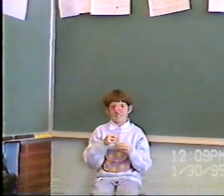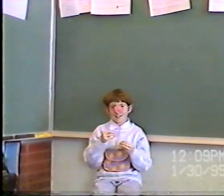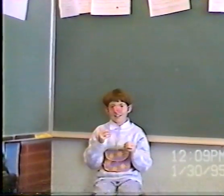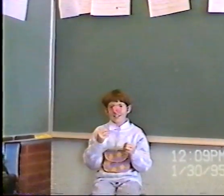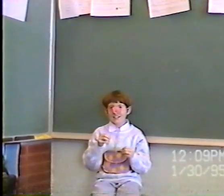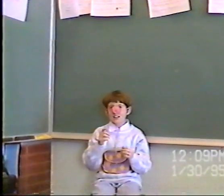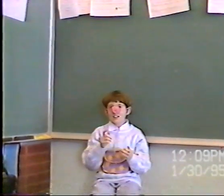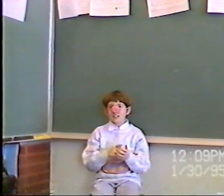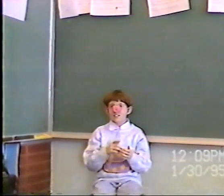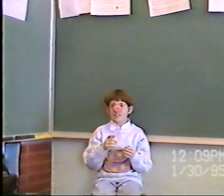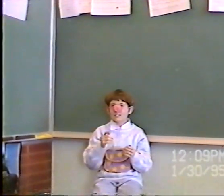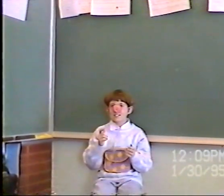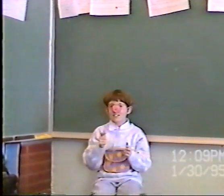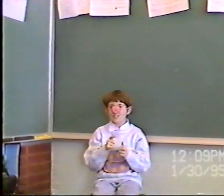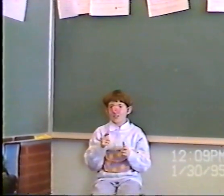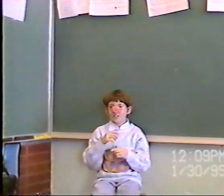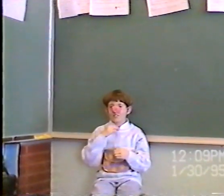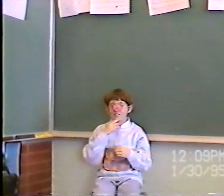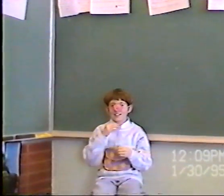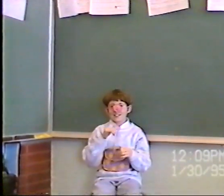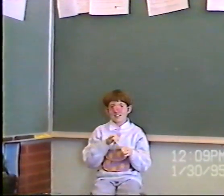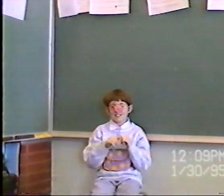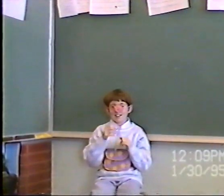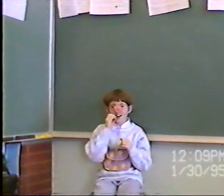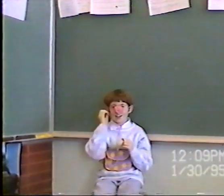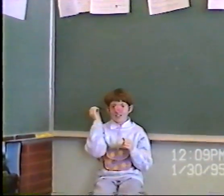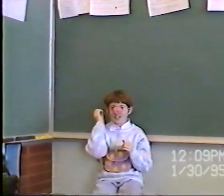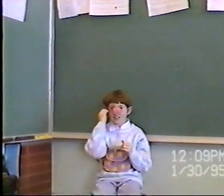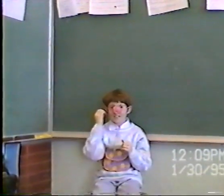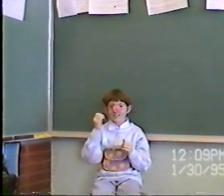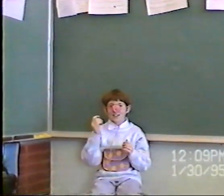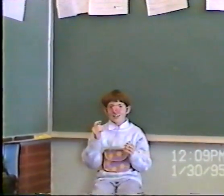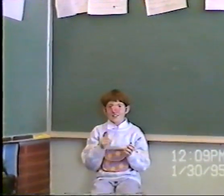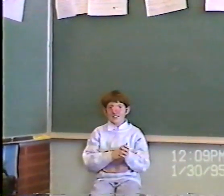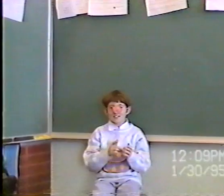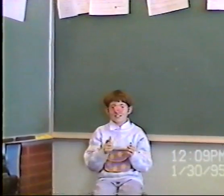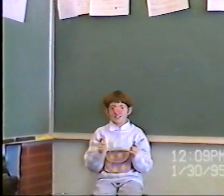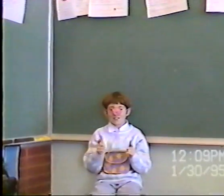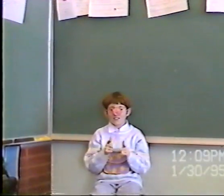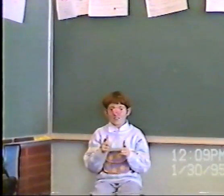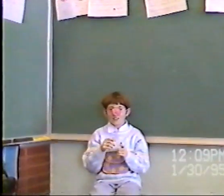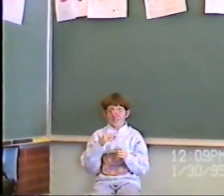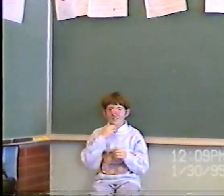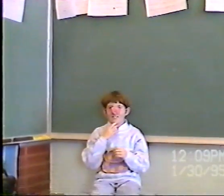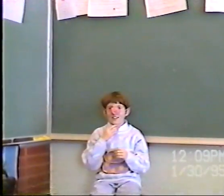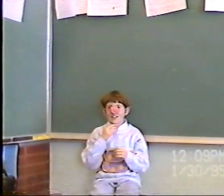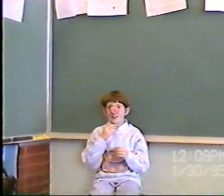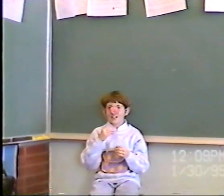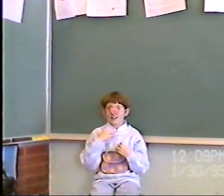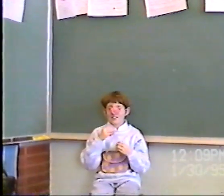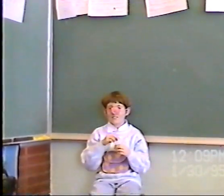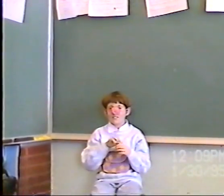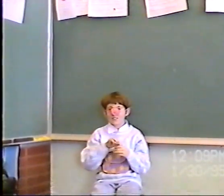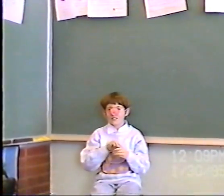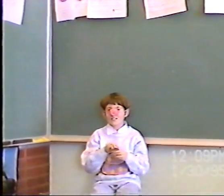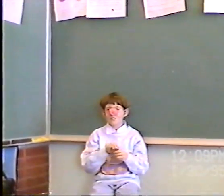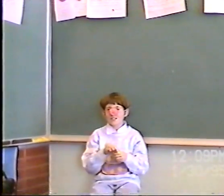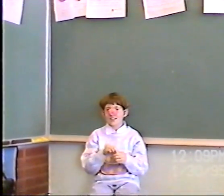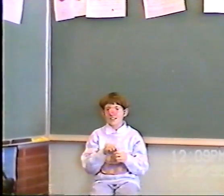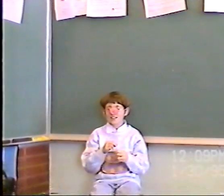This little pig went to market. This little pig stayed home. This little pig stayed home. This little pig had roast beef. This little pig had